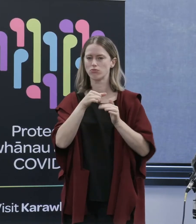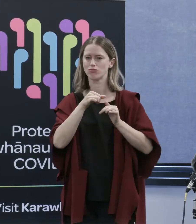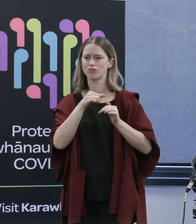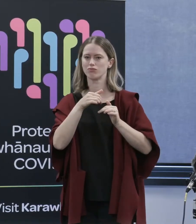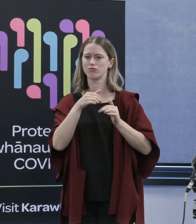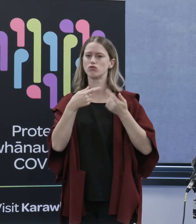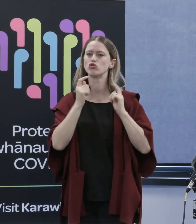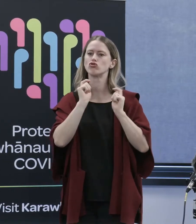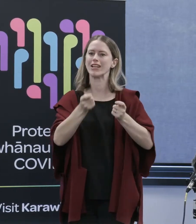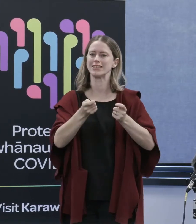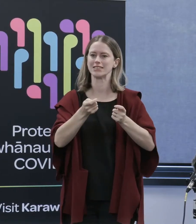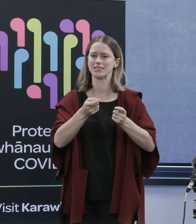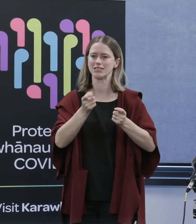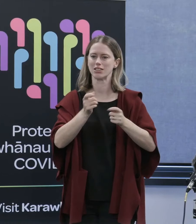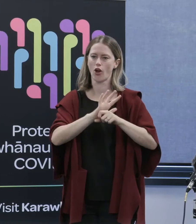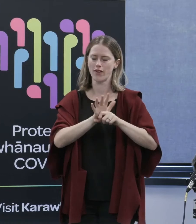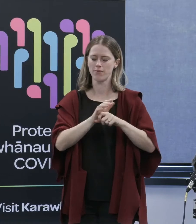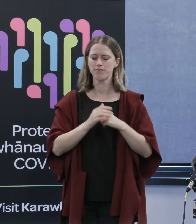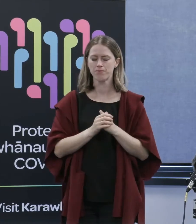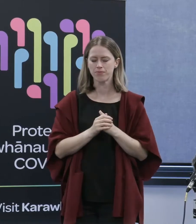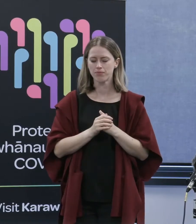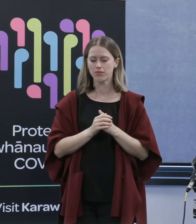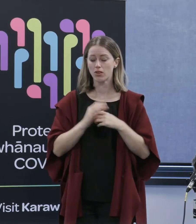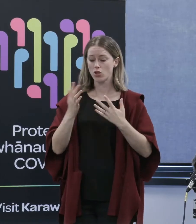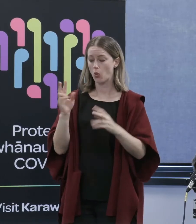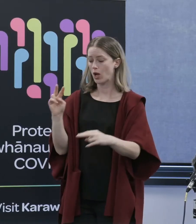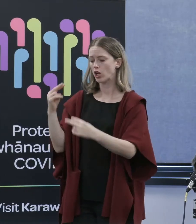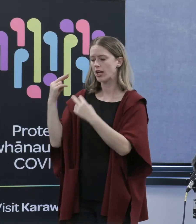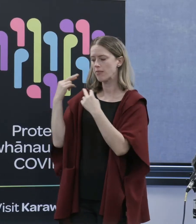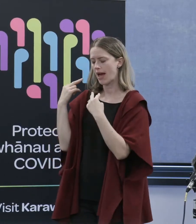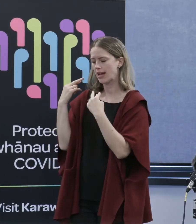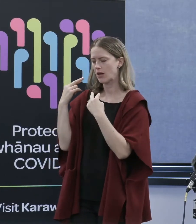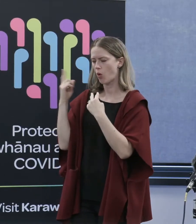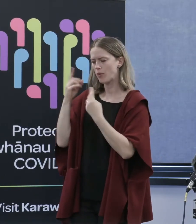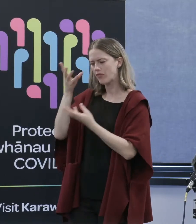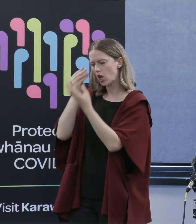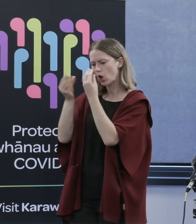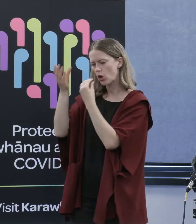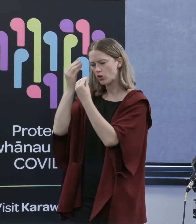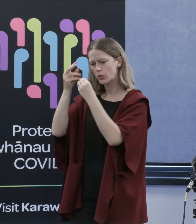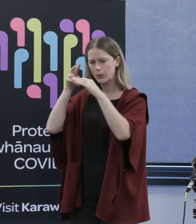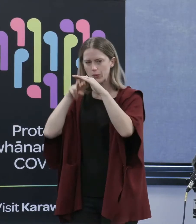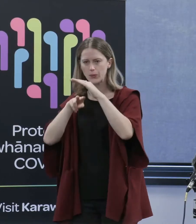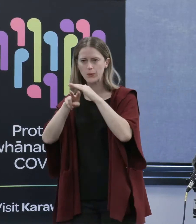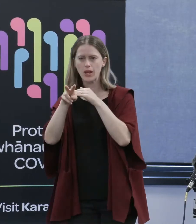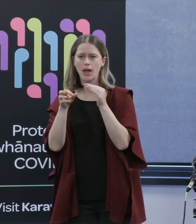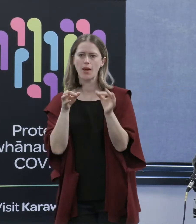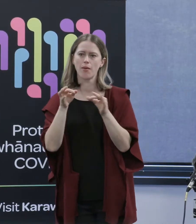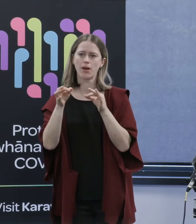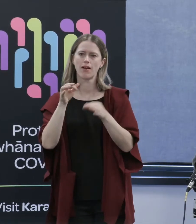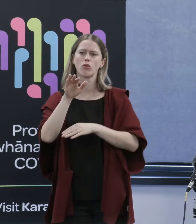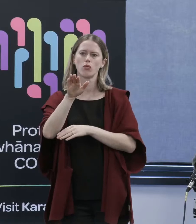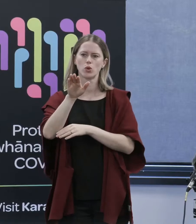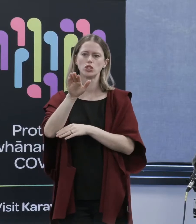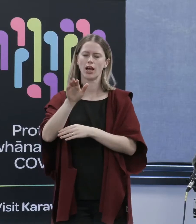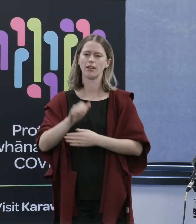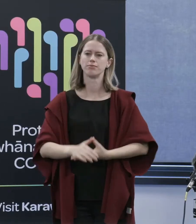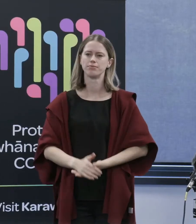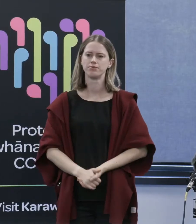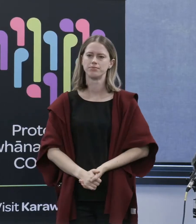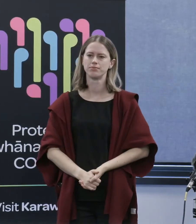about the research and science effort, we look back but also use those learnings to look ahead and plan for future